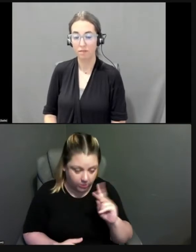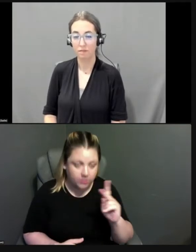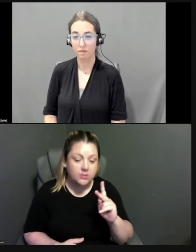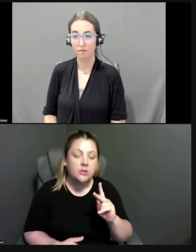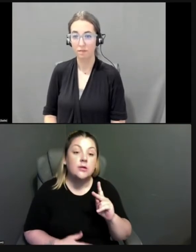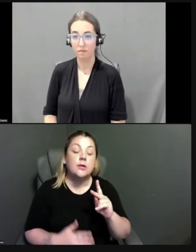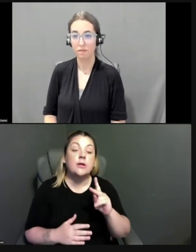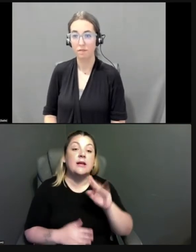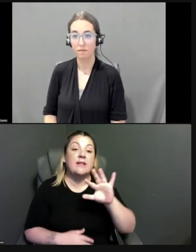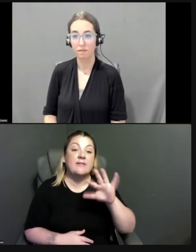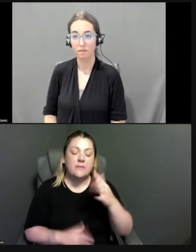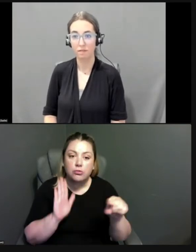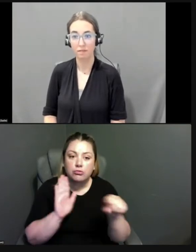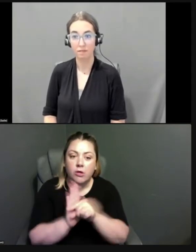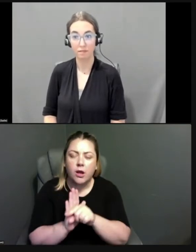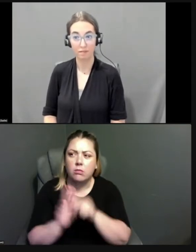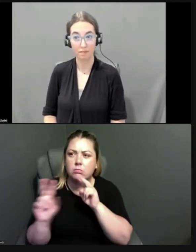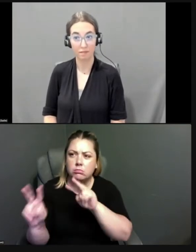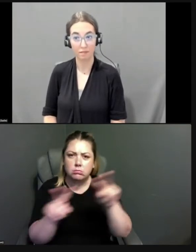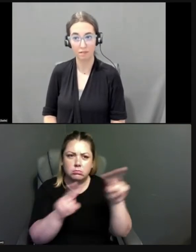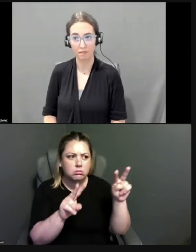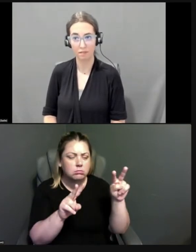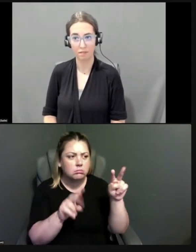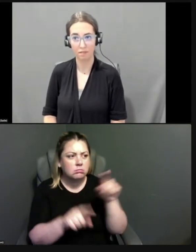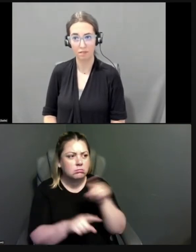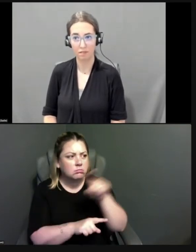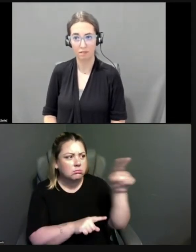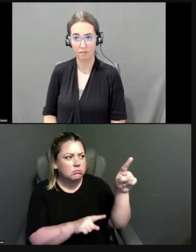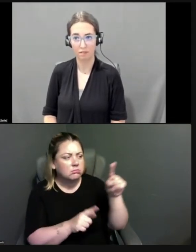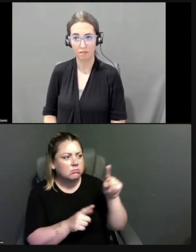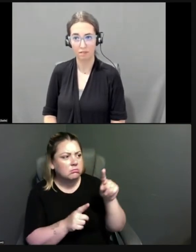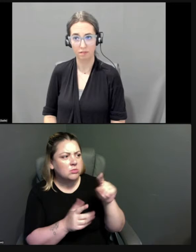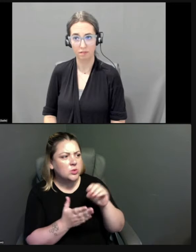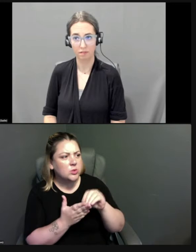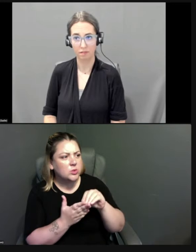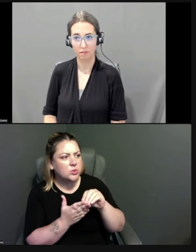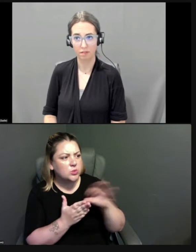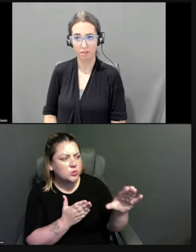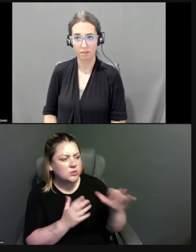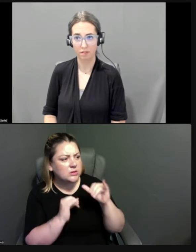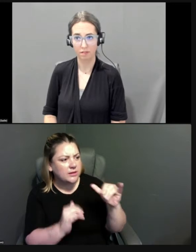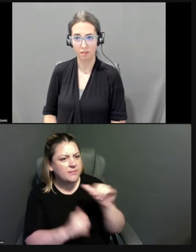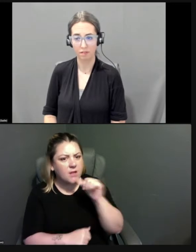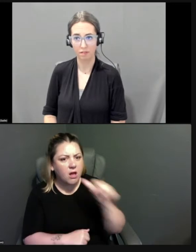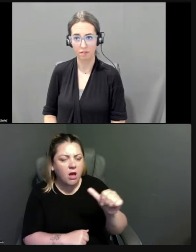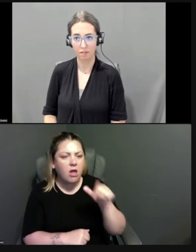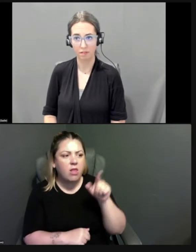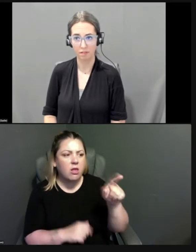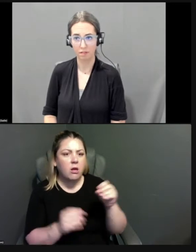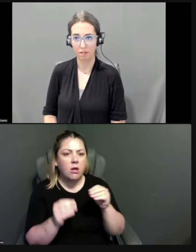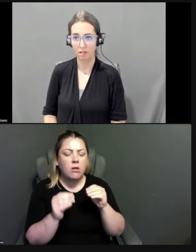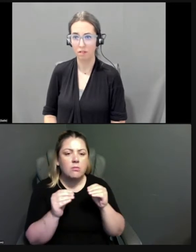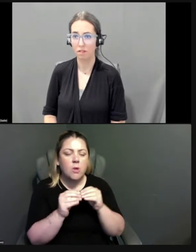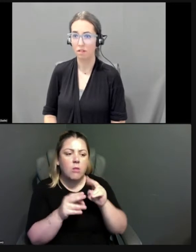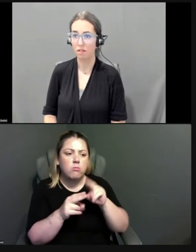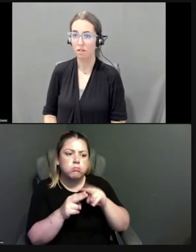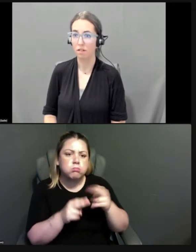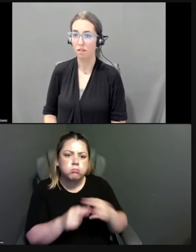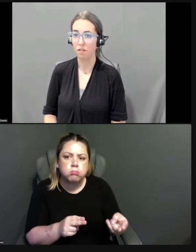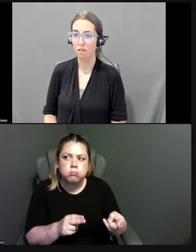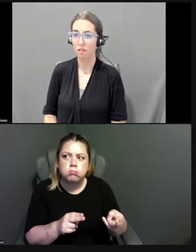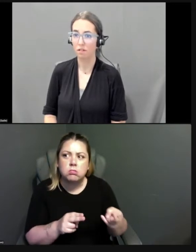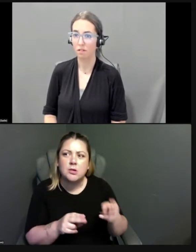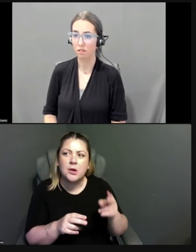stigmatizing term, and maybe we can do a whole other conversation about that another time. But, that they were becoming a little